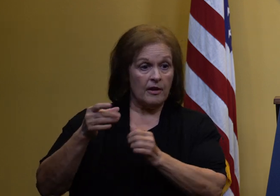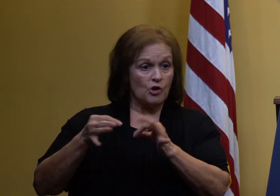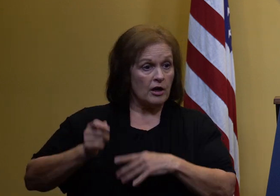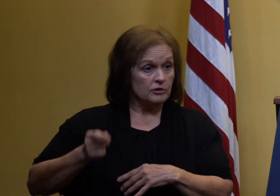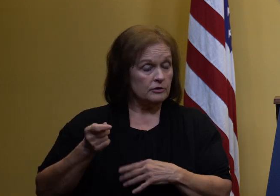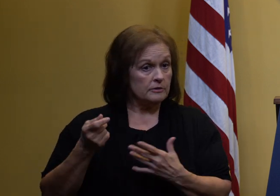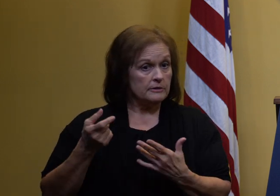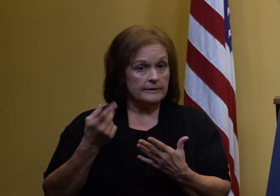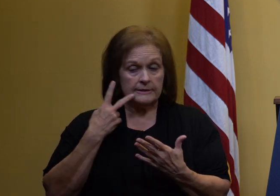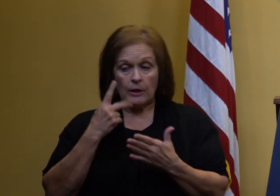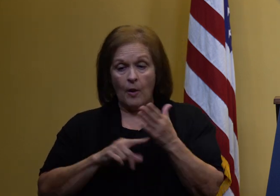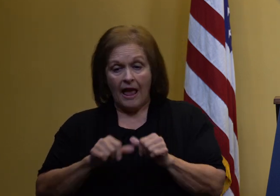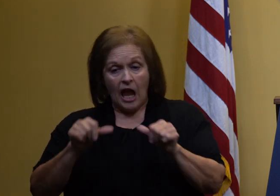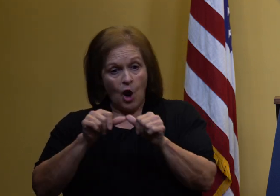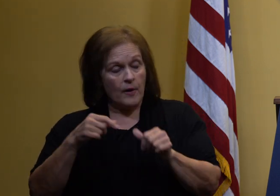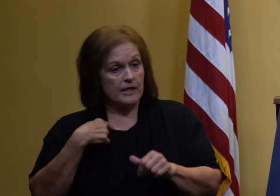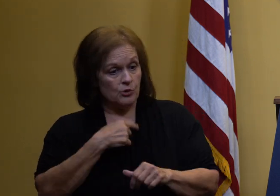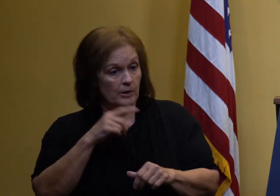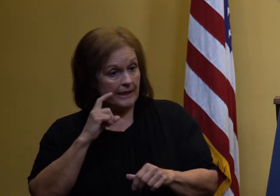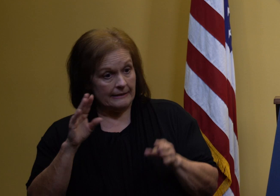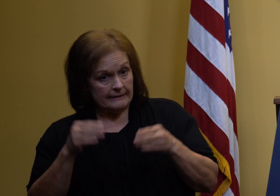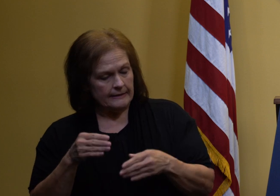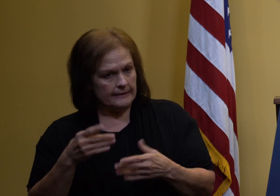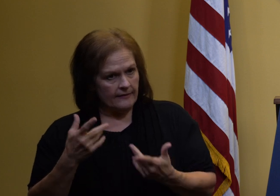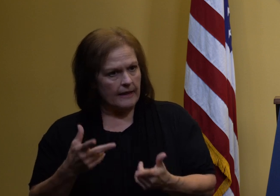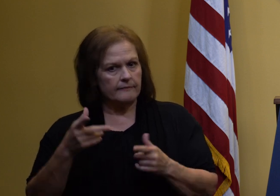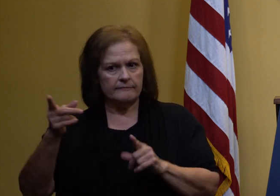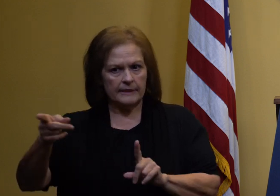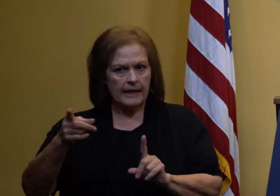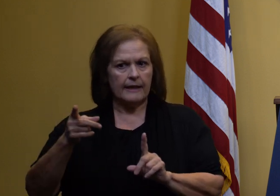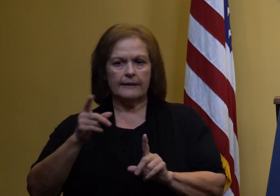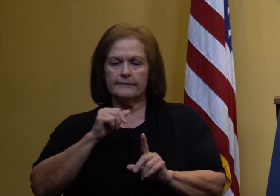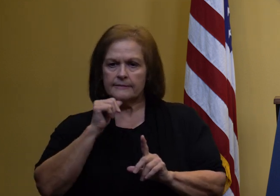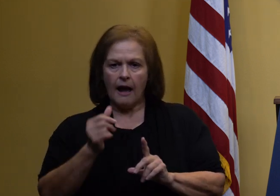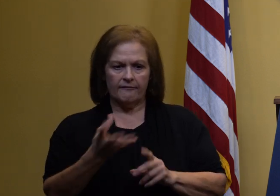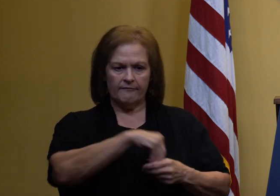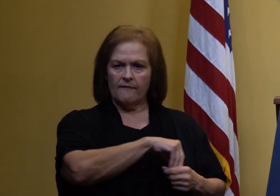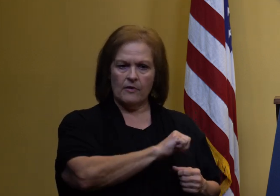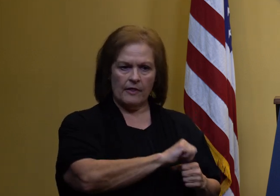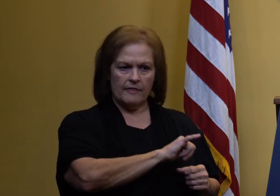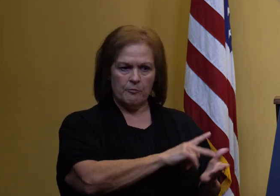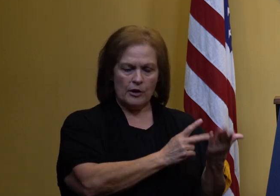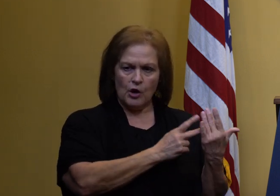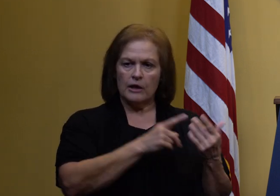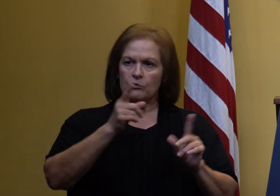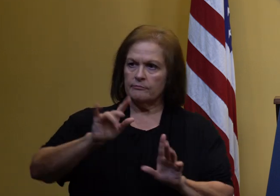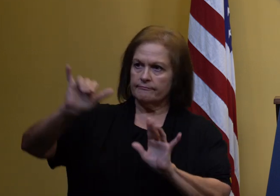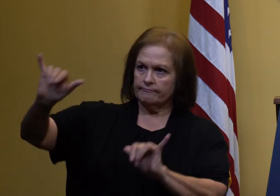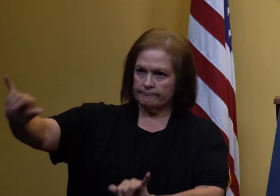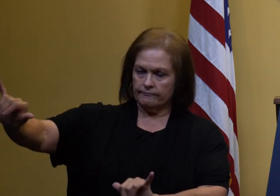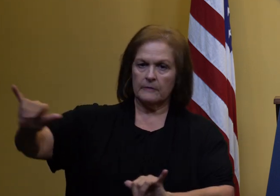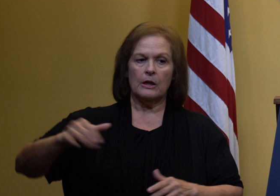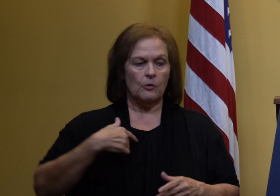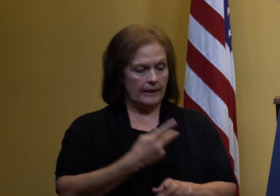areas that we need to focus on. Stay out of the operations and the day-to-day, stay in the lane. Let's focus on those key areas, set